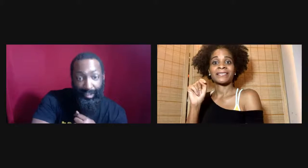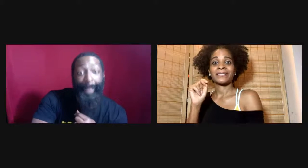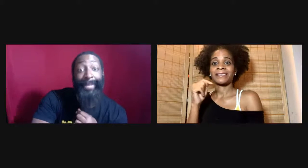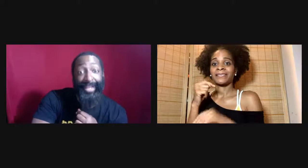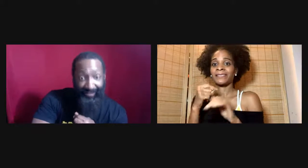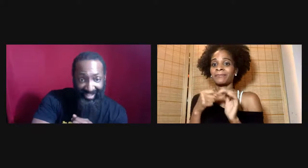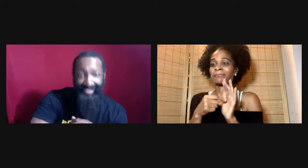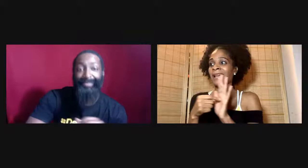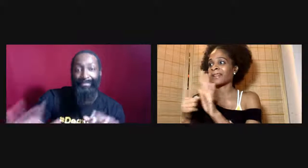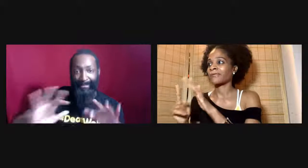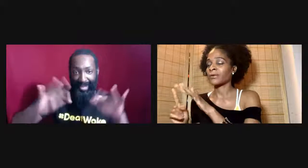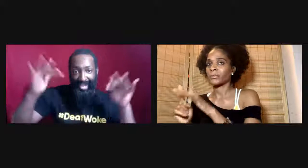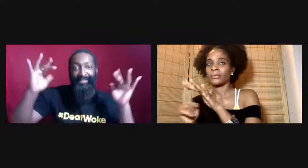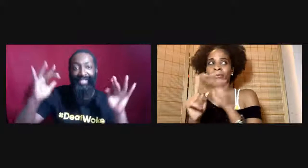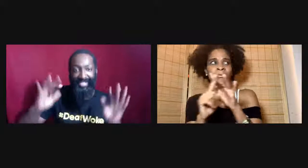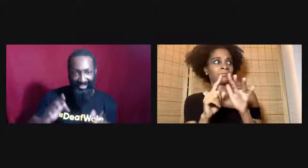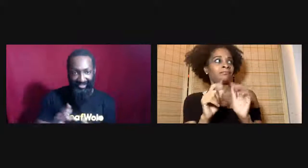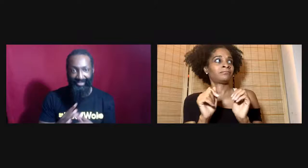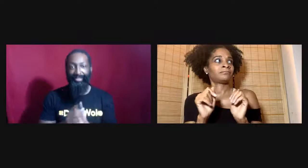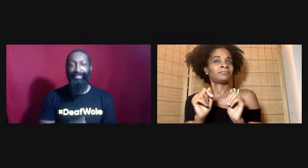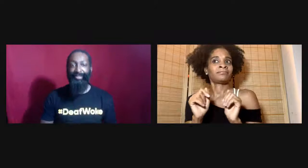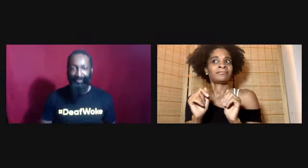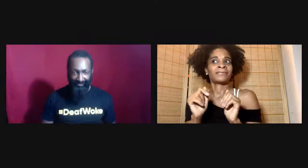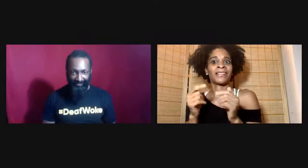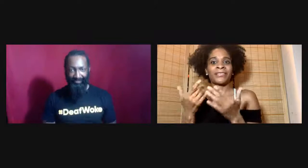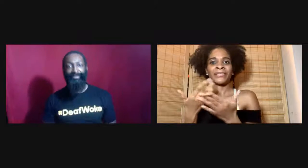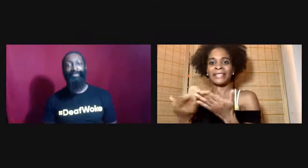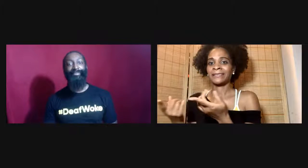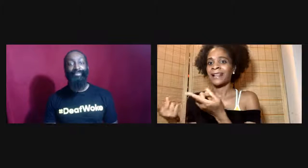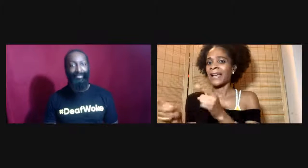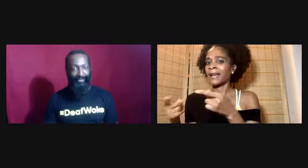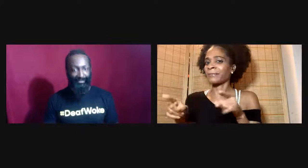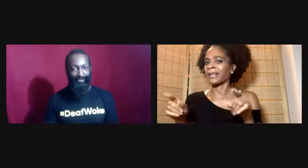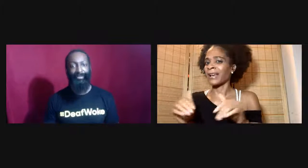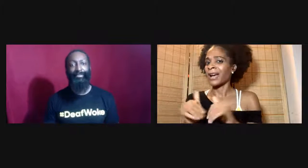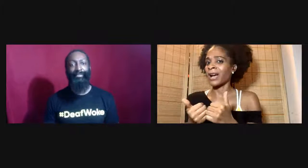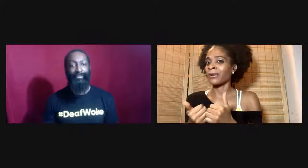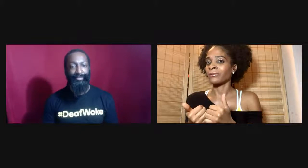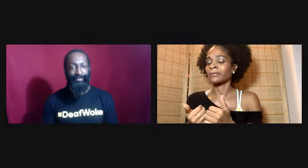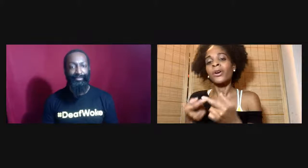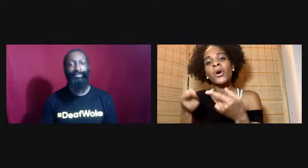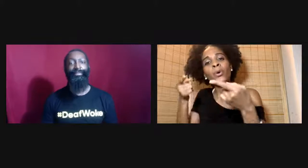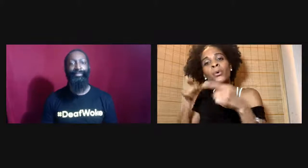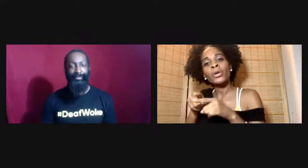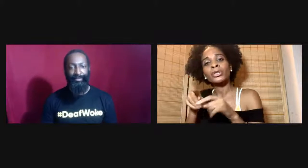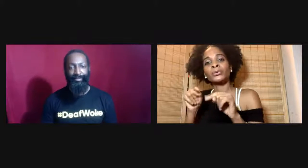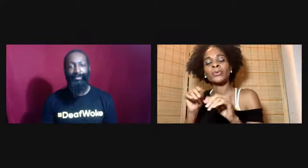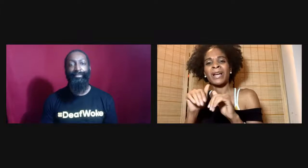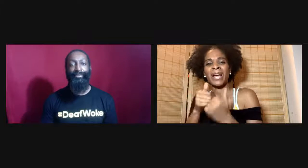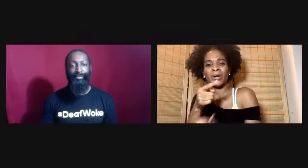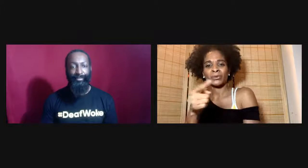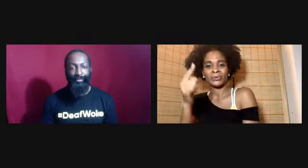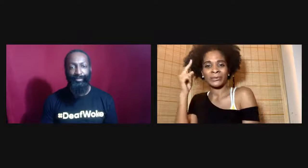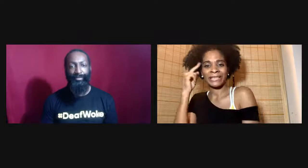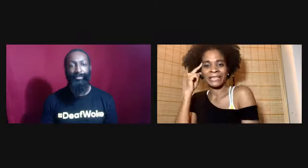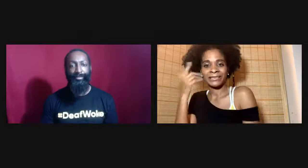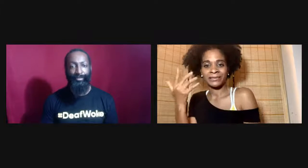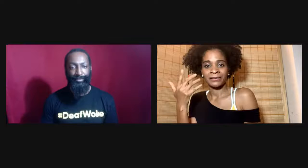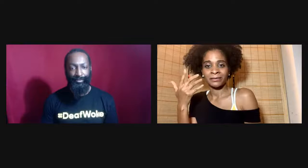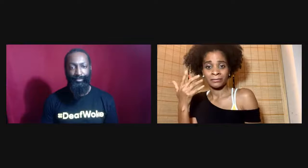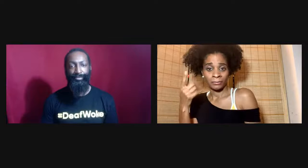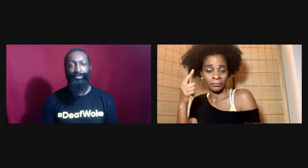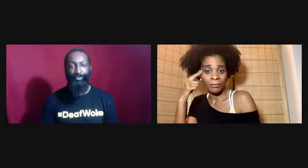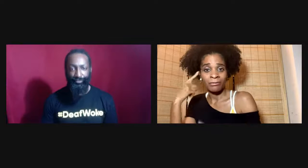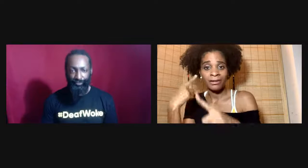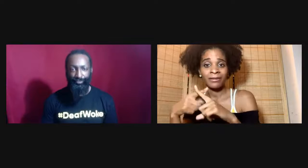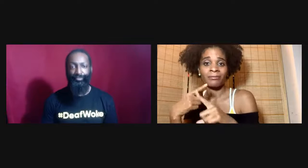you know, we want to manifest. We want things to manifest for us. And then, you know, situations happen,